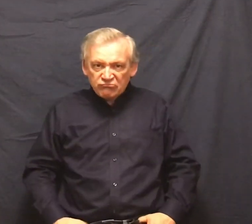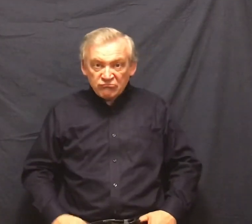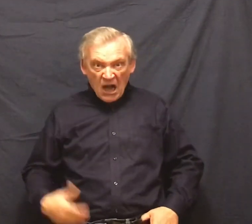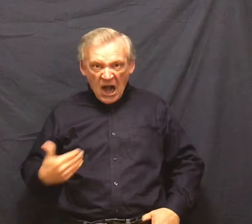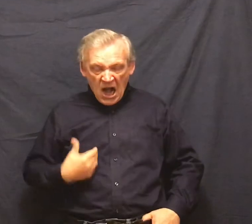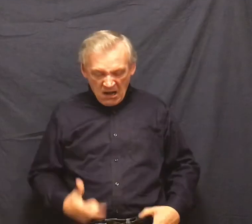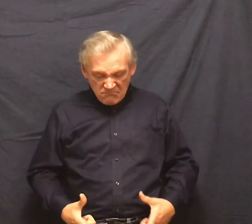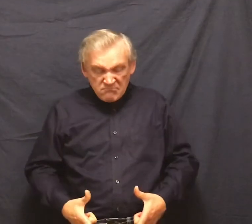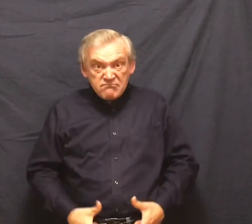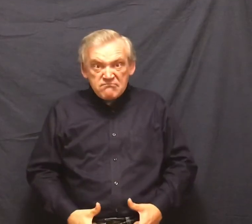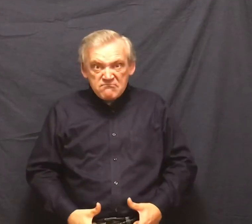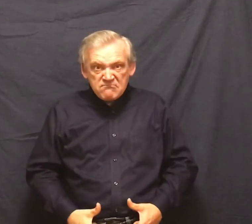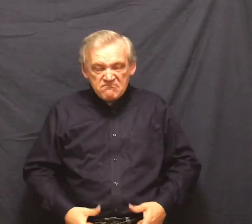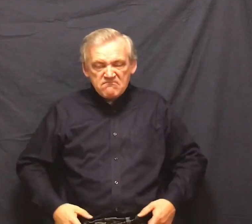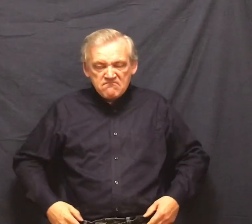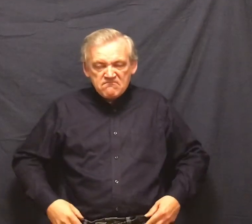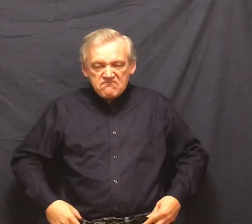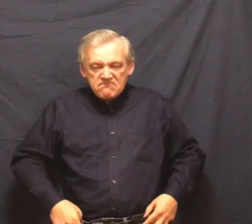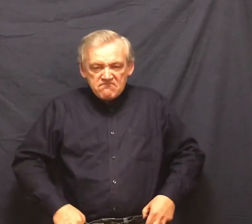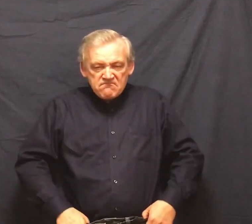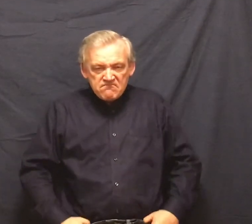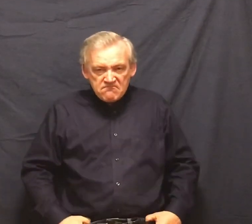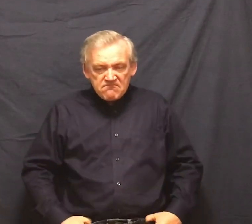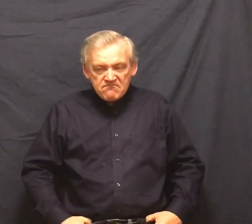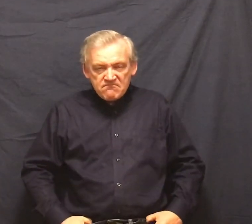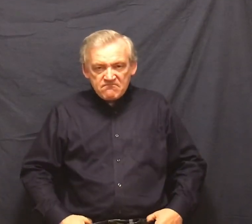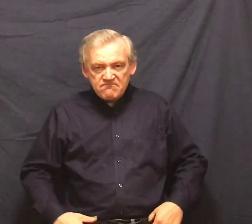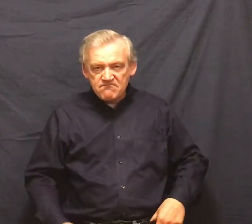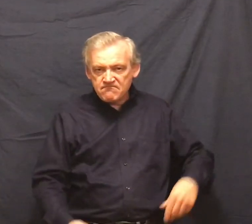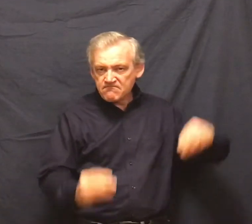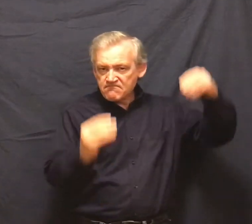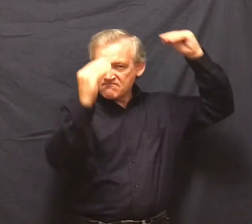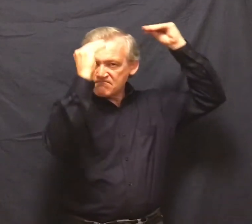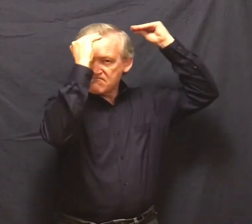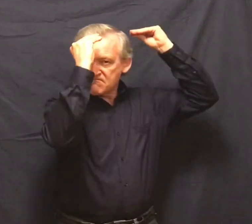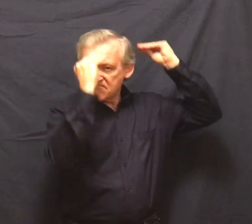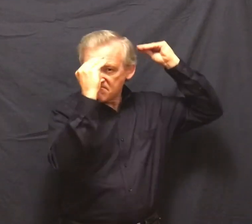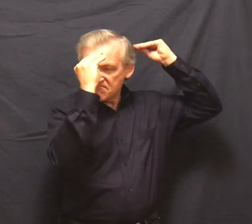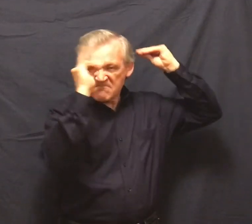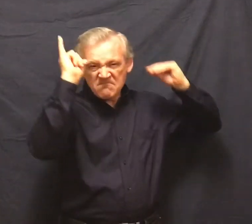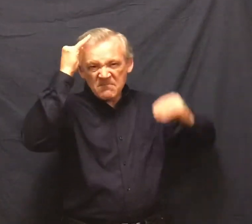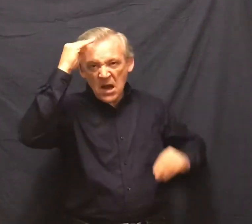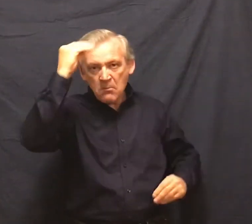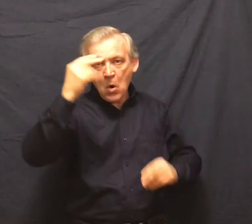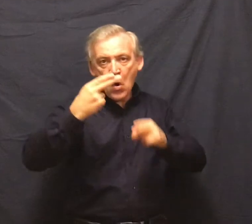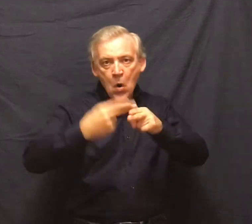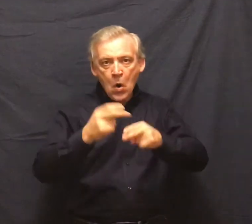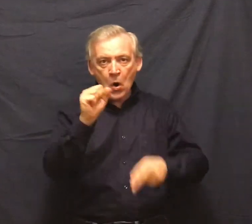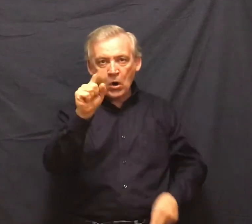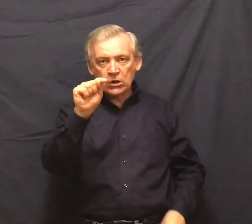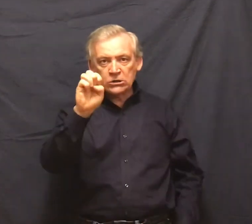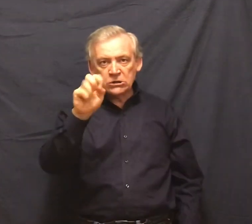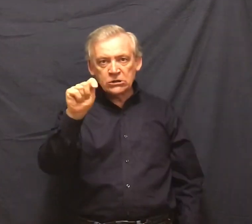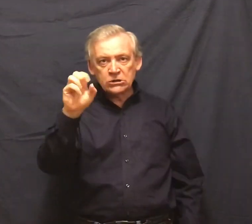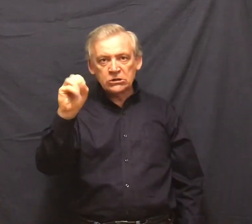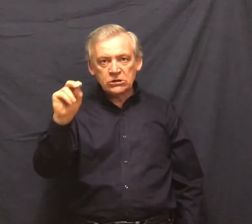On his head was a soiled brown Stetson hat, and he wore high-heeled boots and spurs to prove he was not a laboring man.